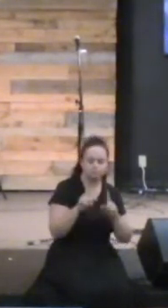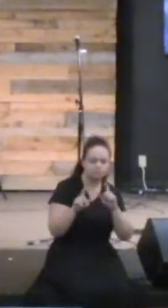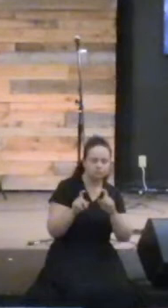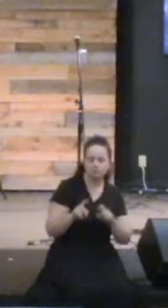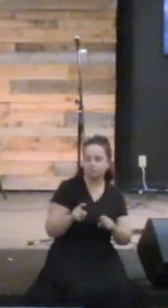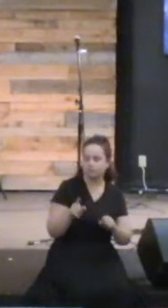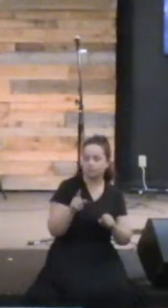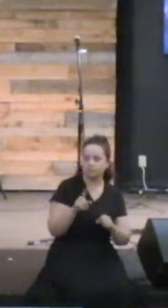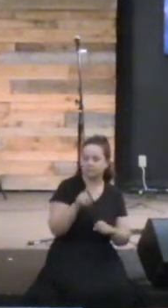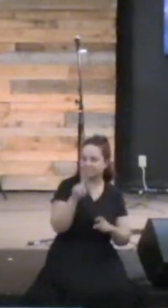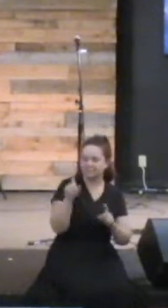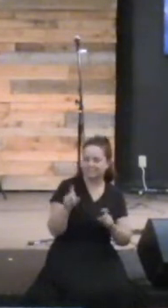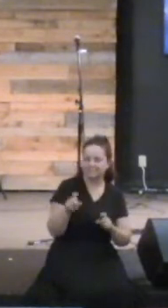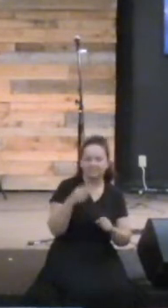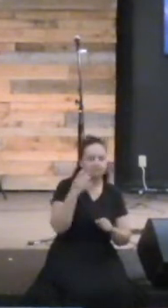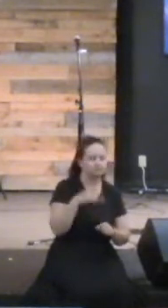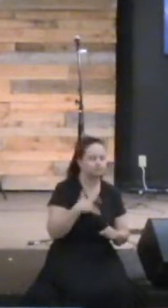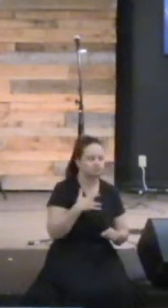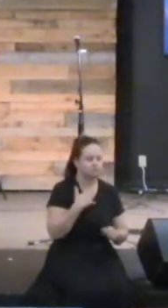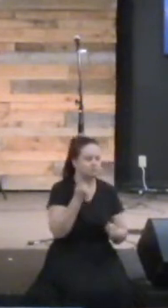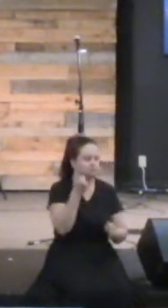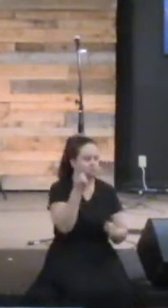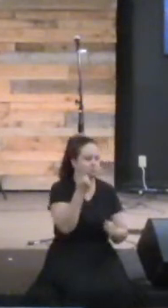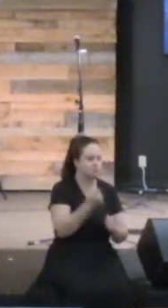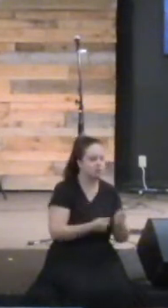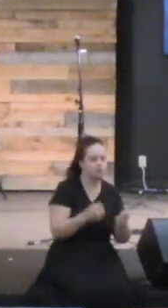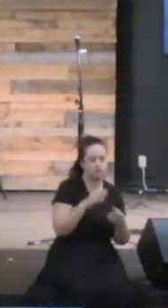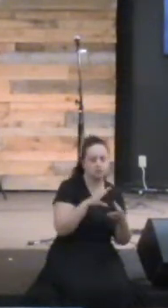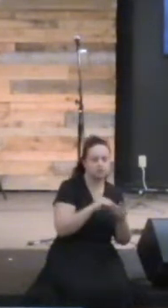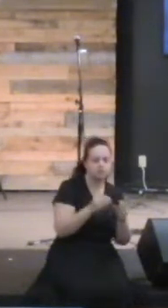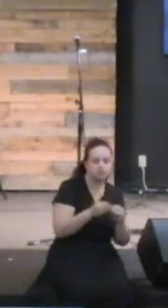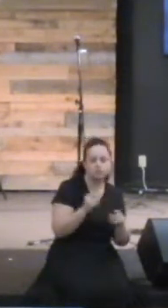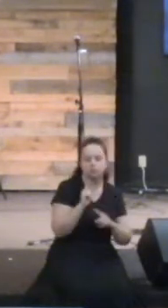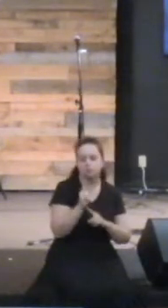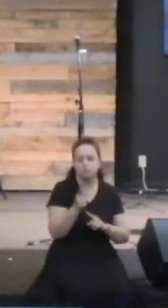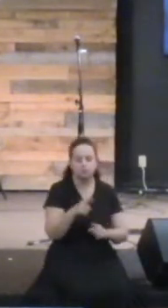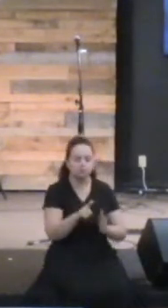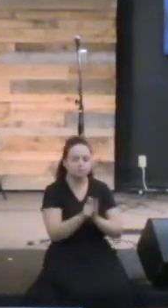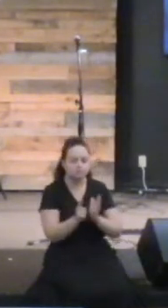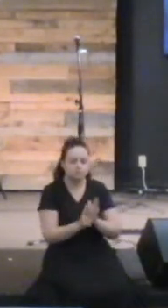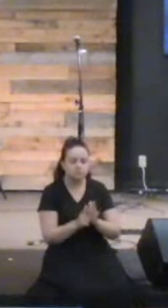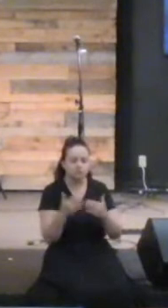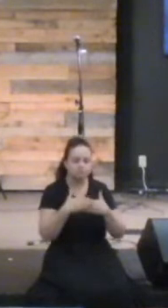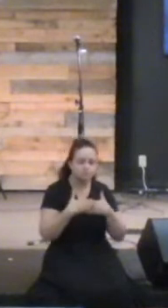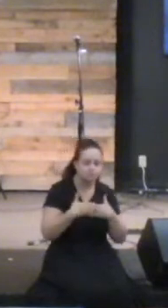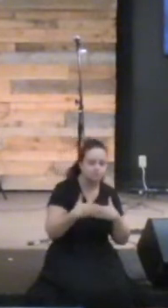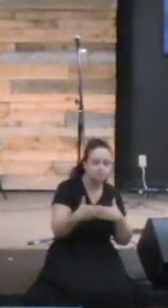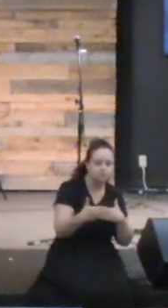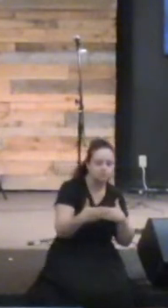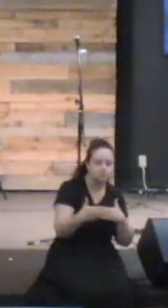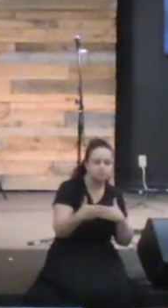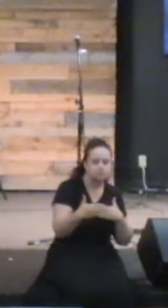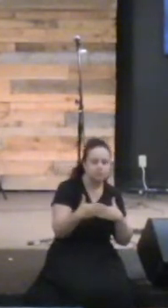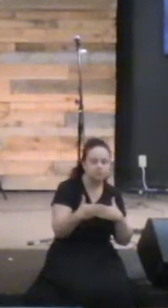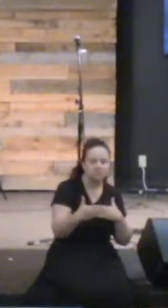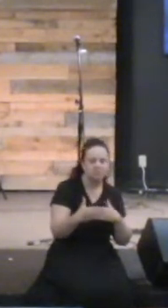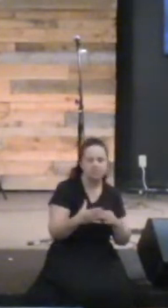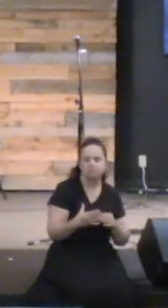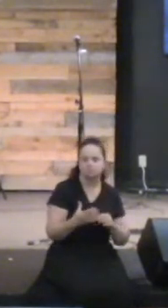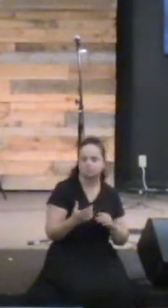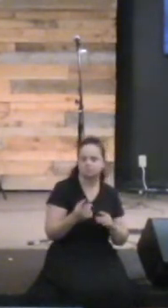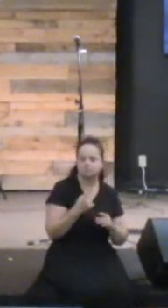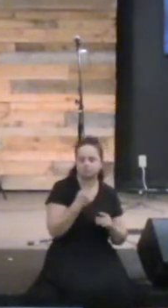like every story moment law experience and person later on screens back the answer